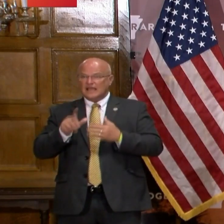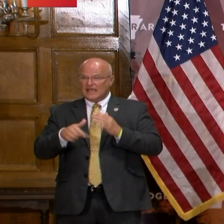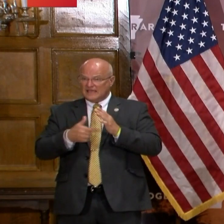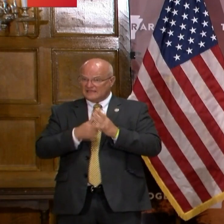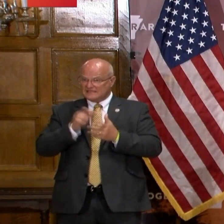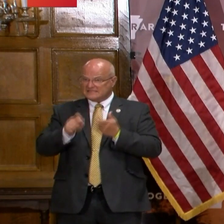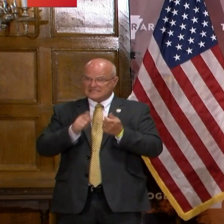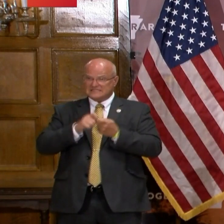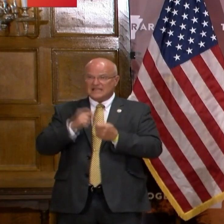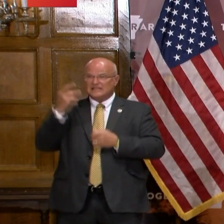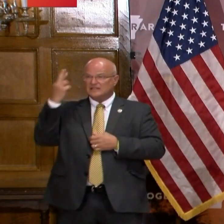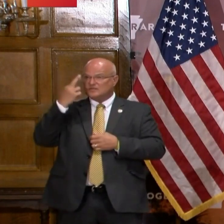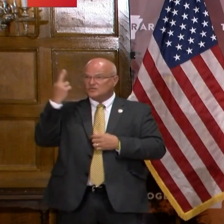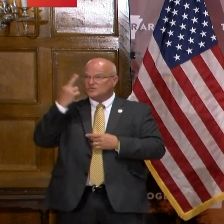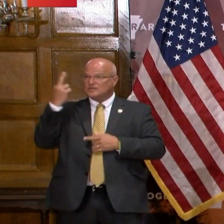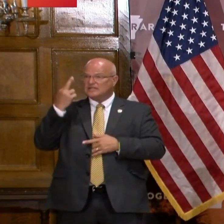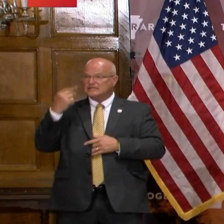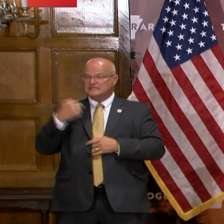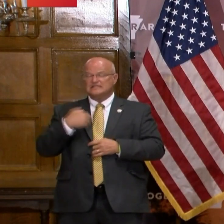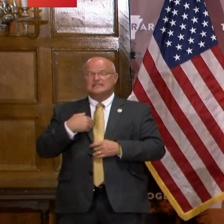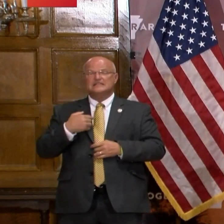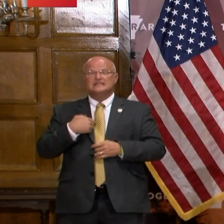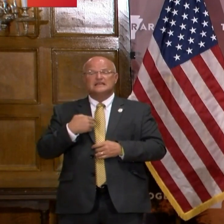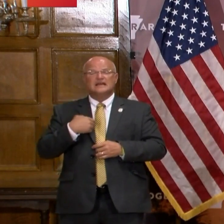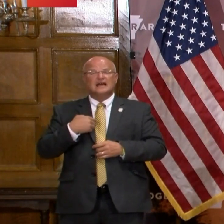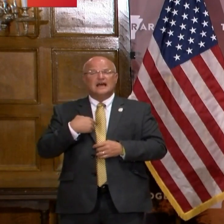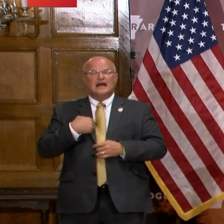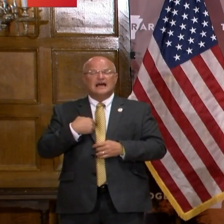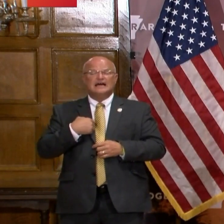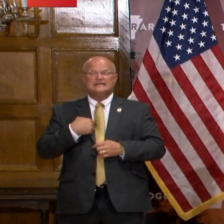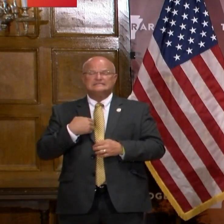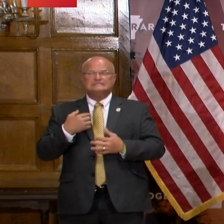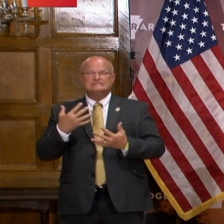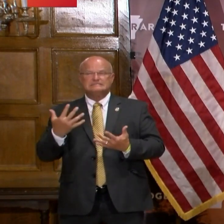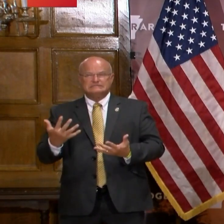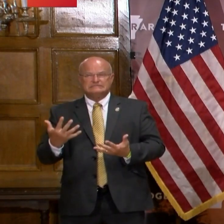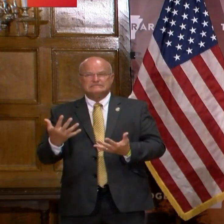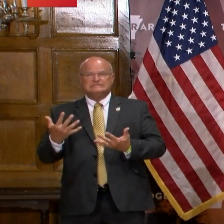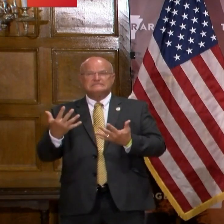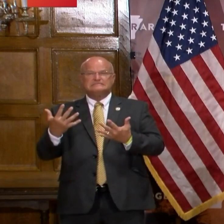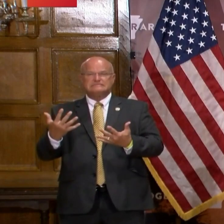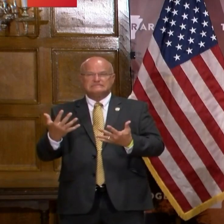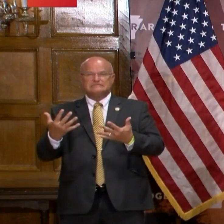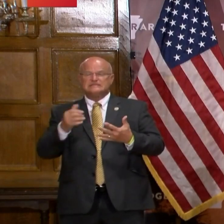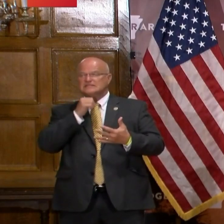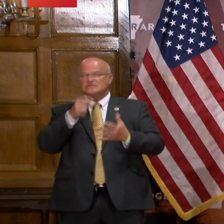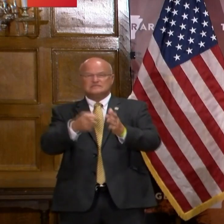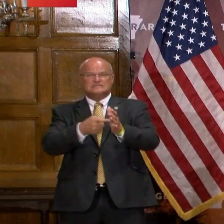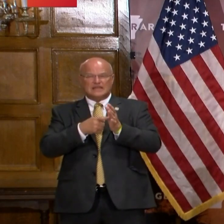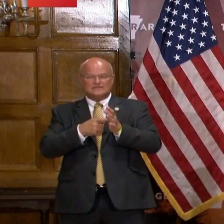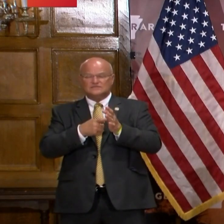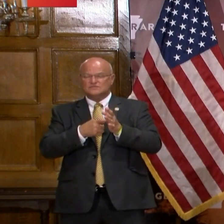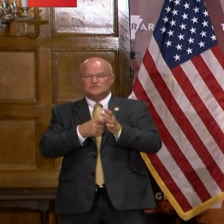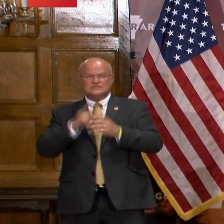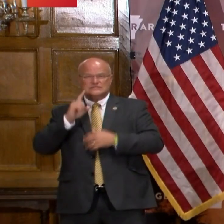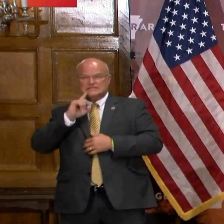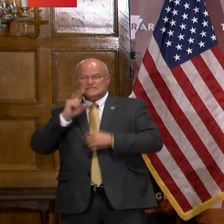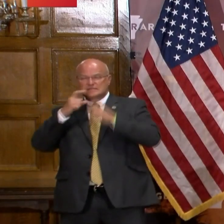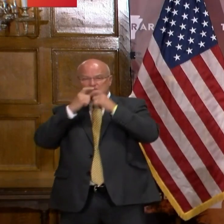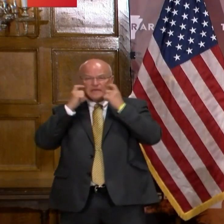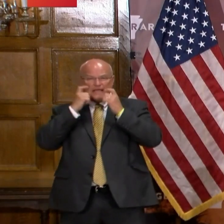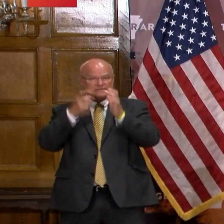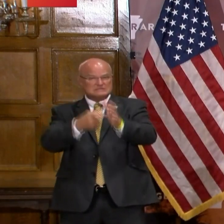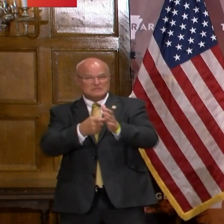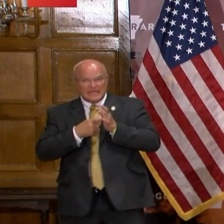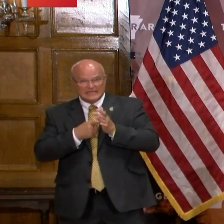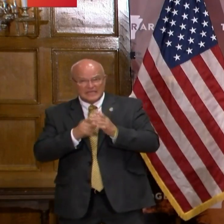is exactly the reason that I hesitated and did not want to have to issue a mask